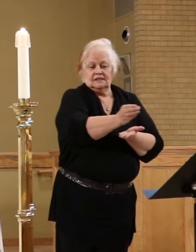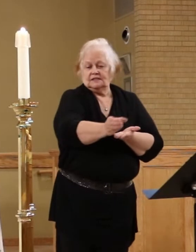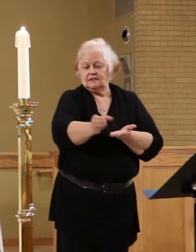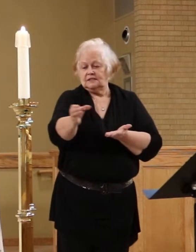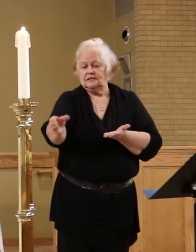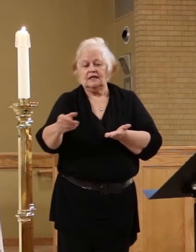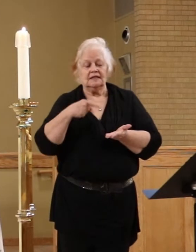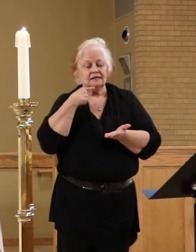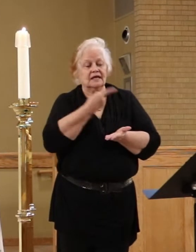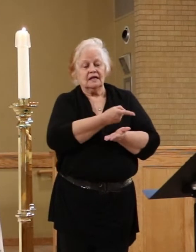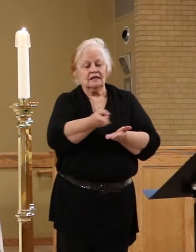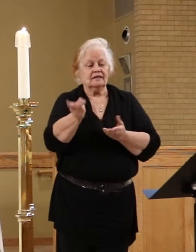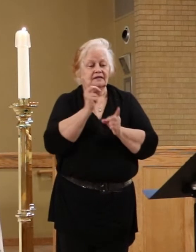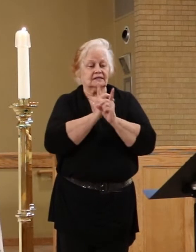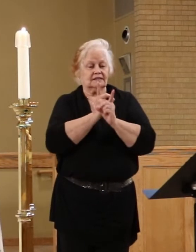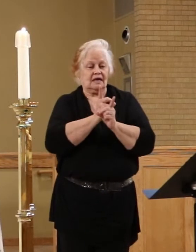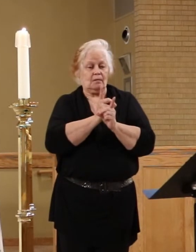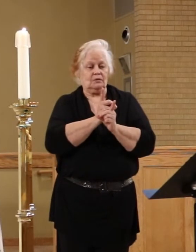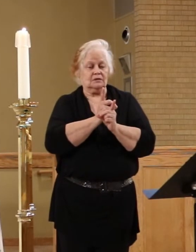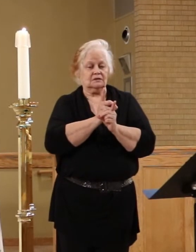his disciples, saying,